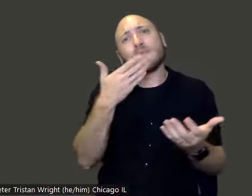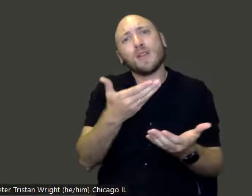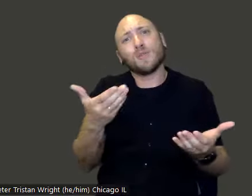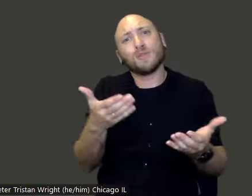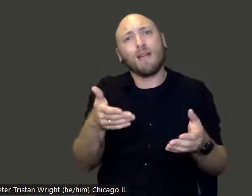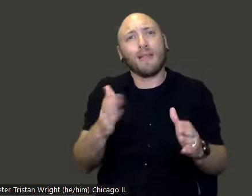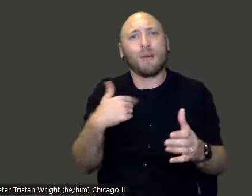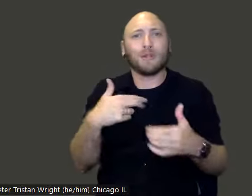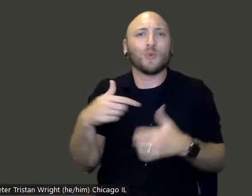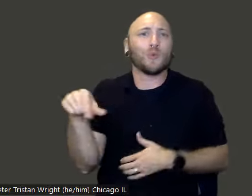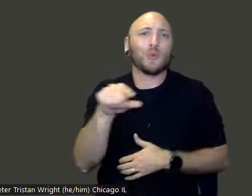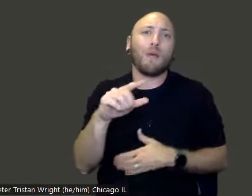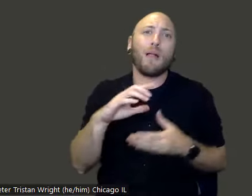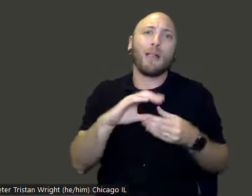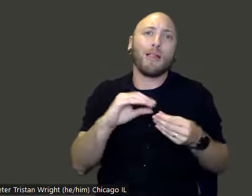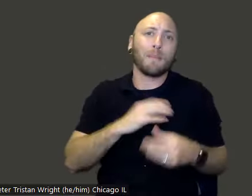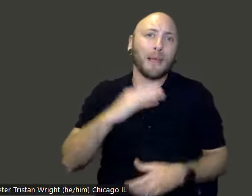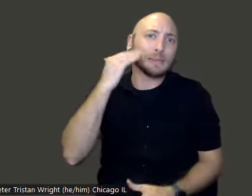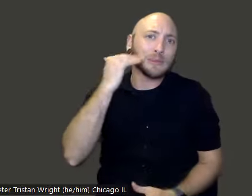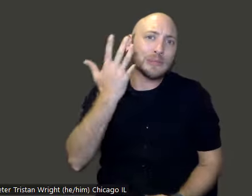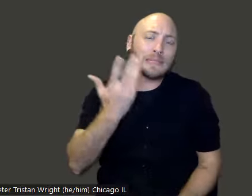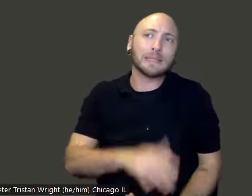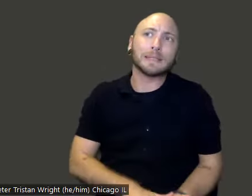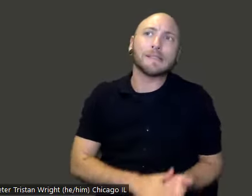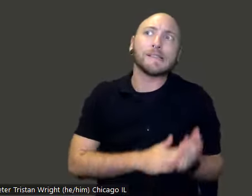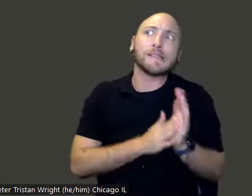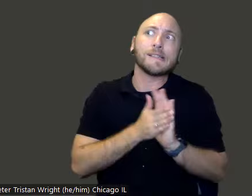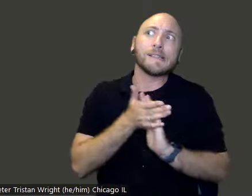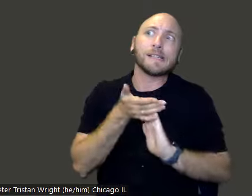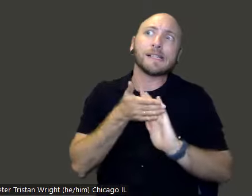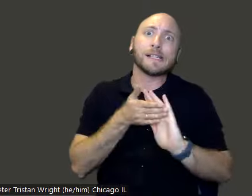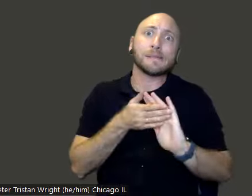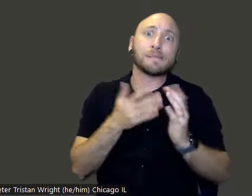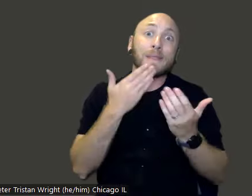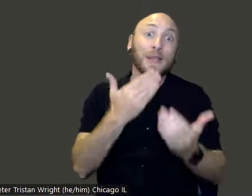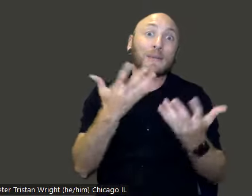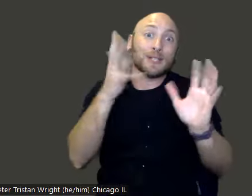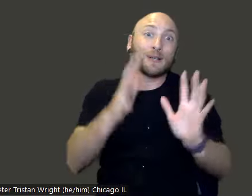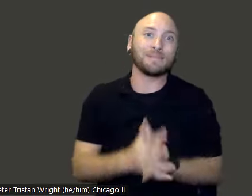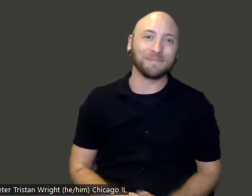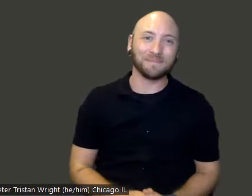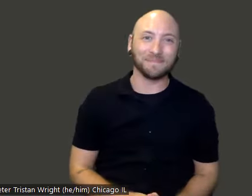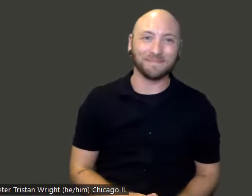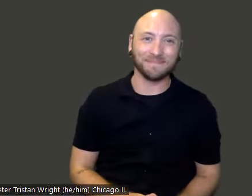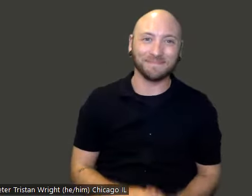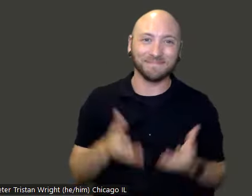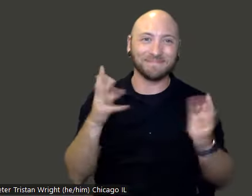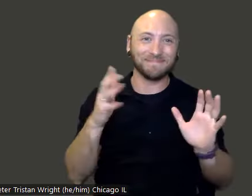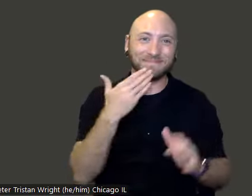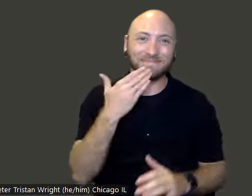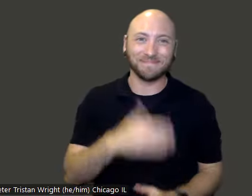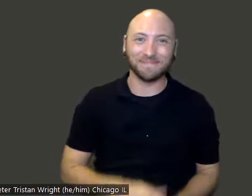of my story. And thank you. That's all I got.